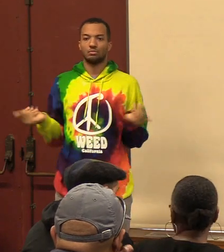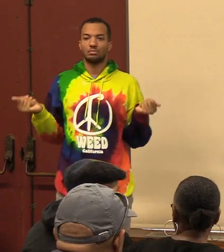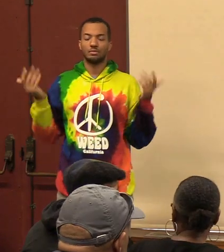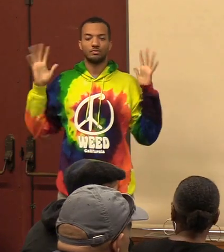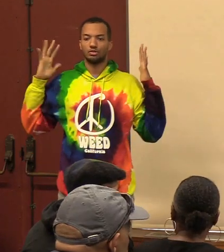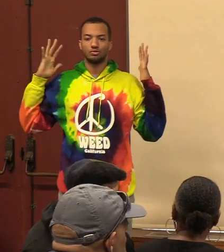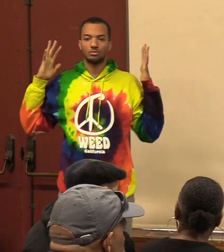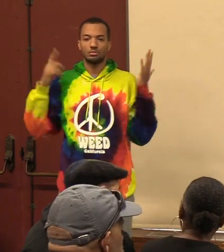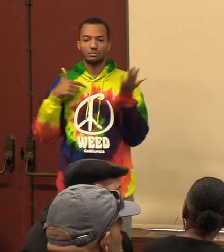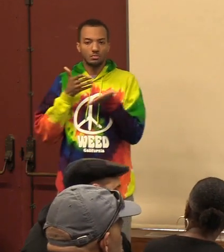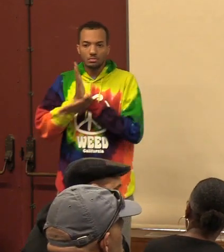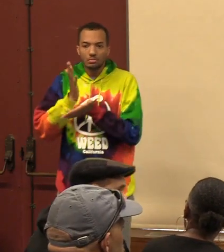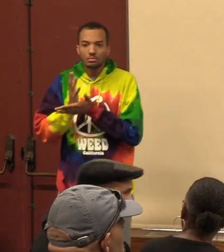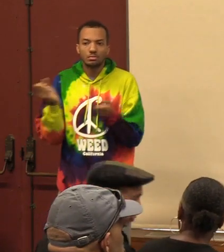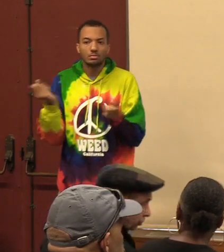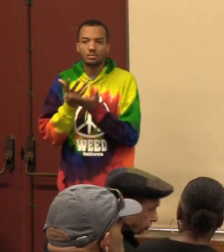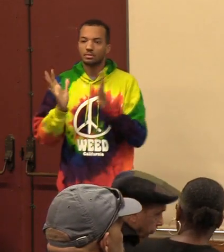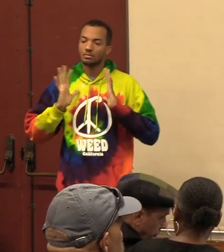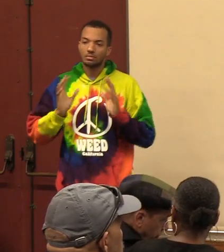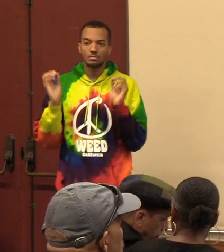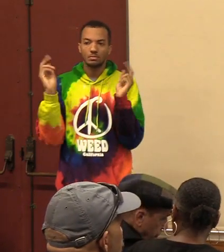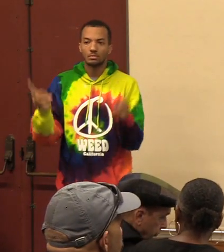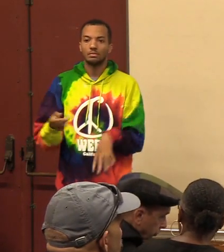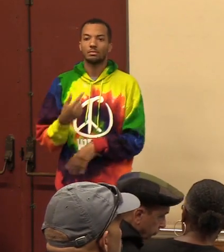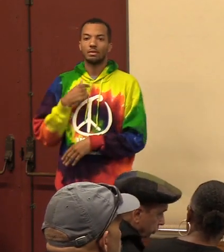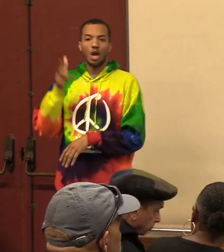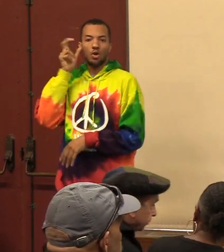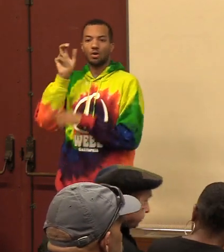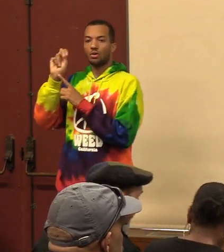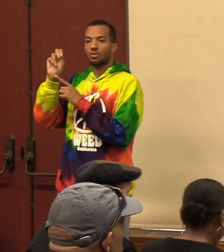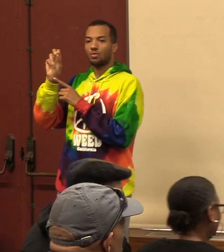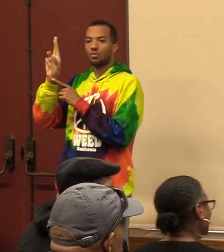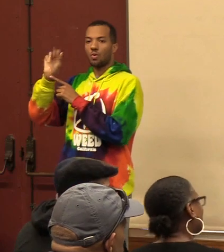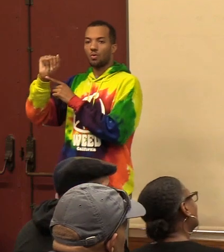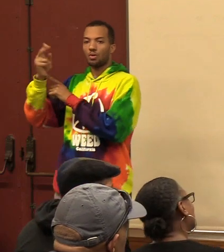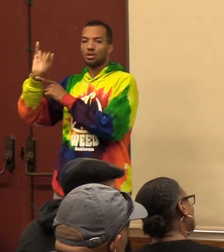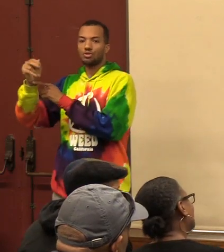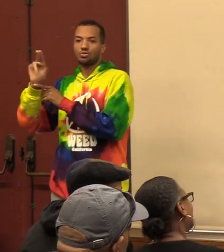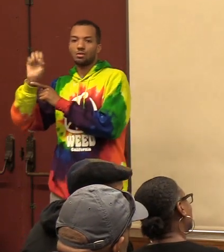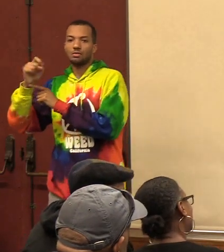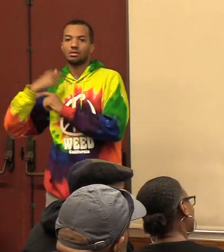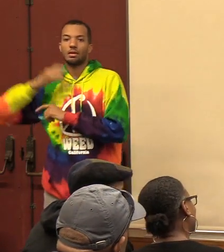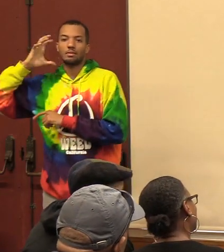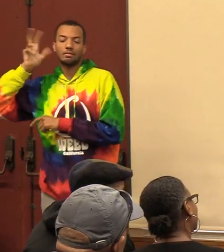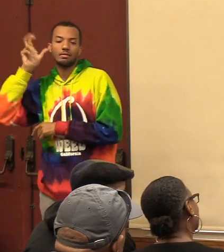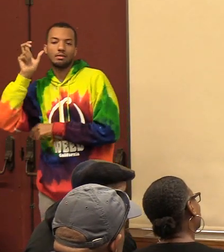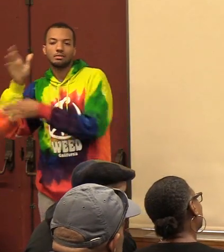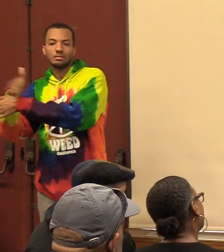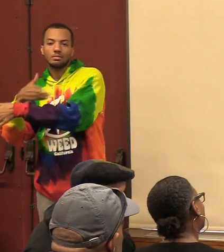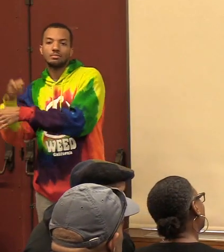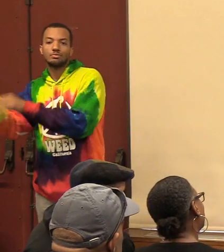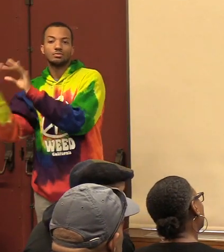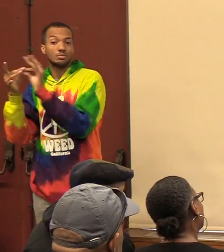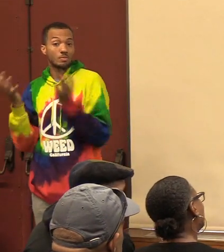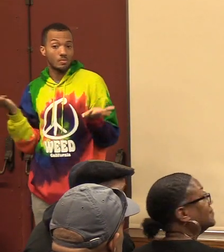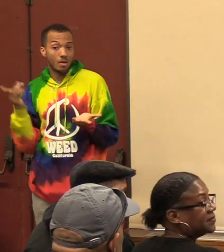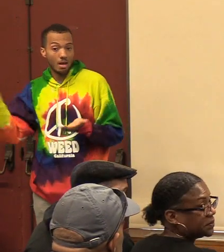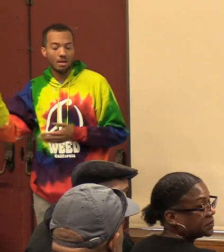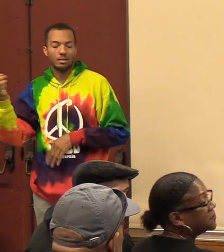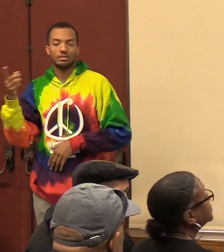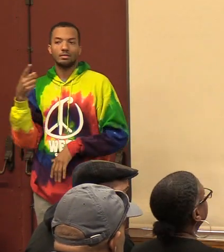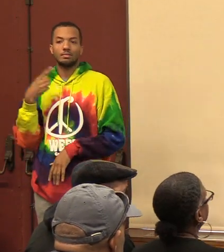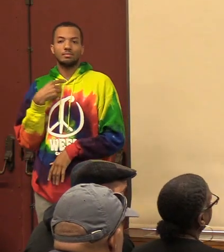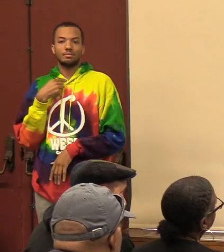I'm all right. I heard Norah Jones say something on a song the other day. She said,